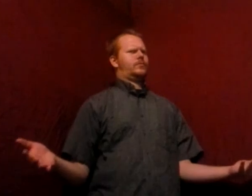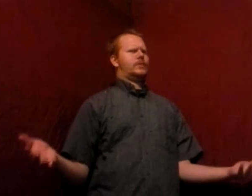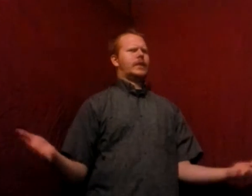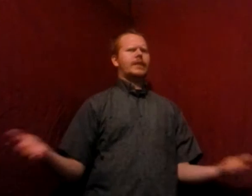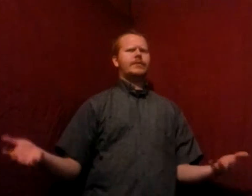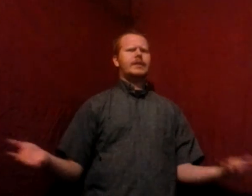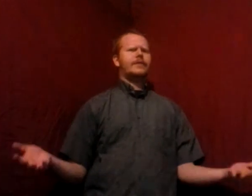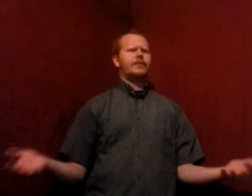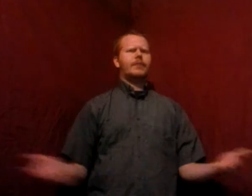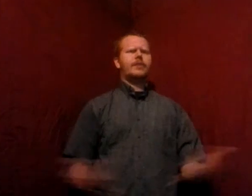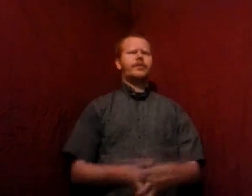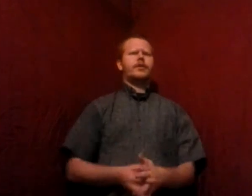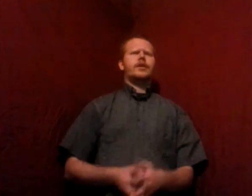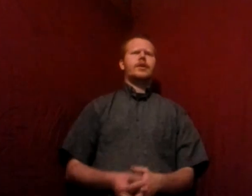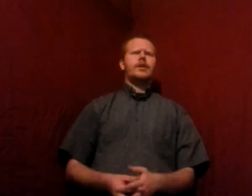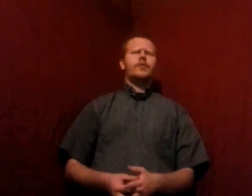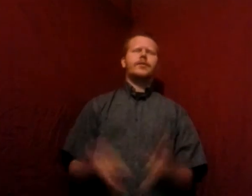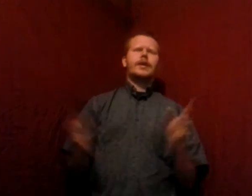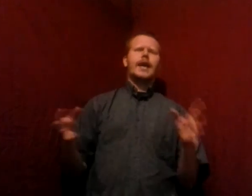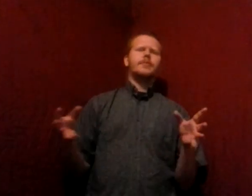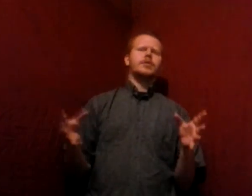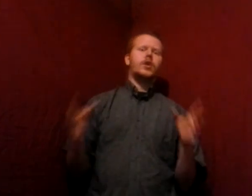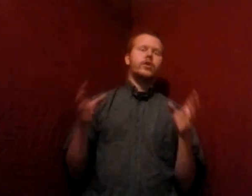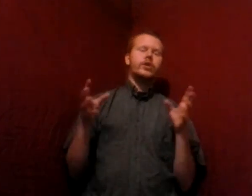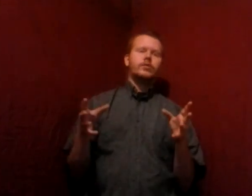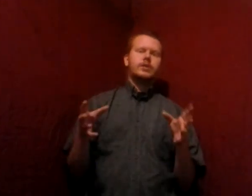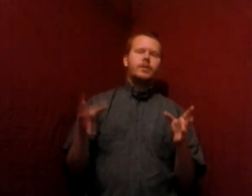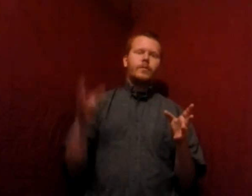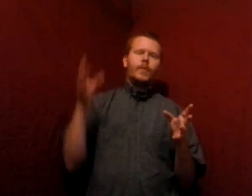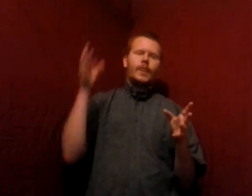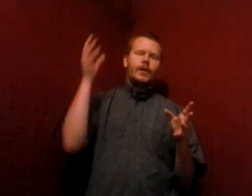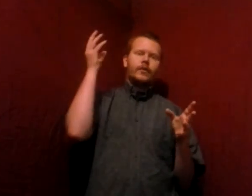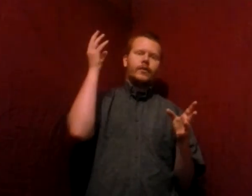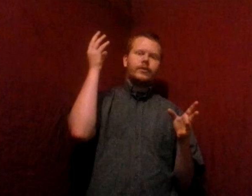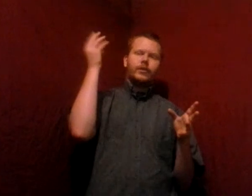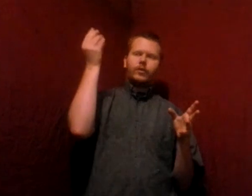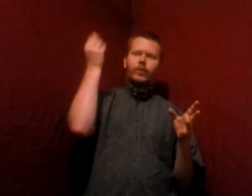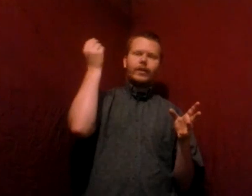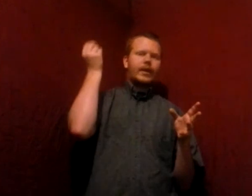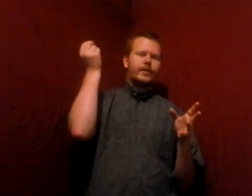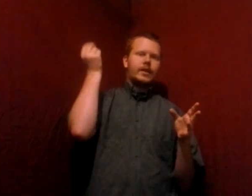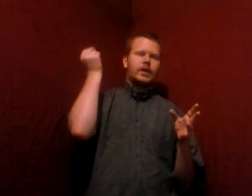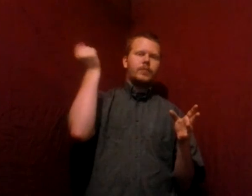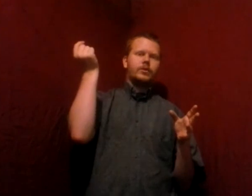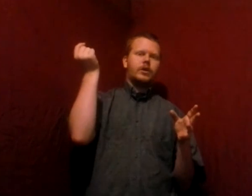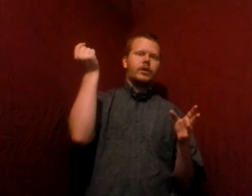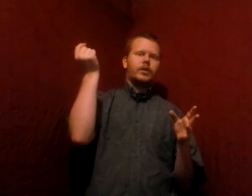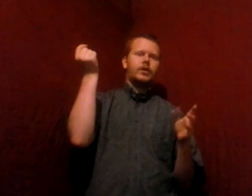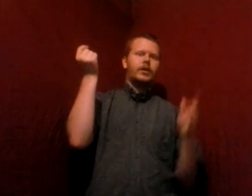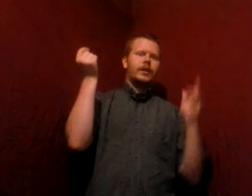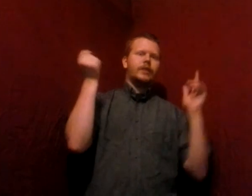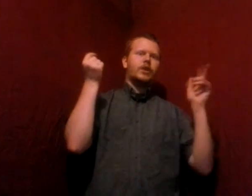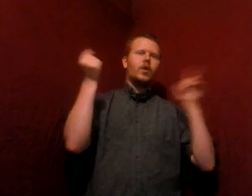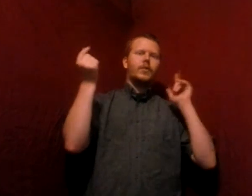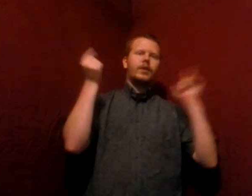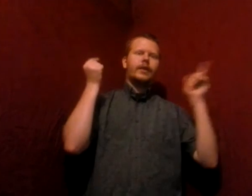kind of a diva in my opinion whenever the cameras are in use there's a little red light that comes on and it's only when the